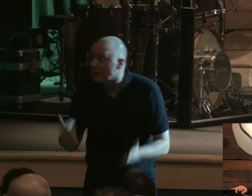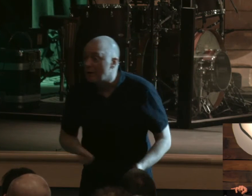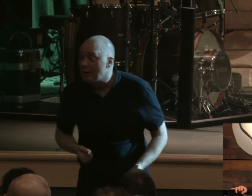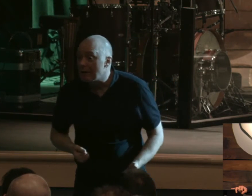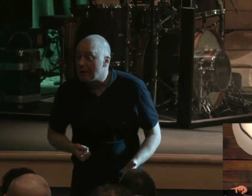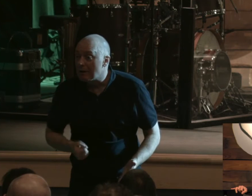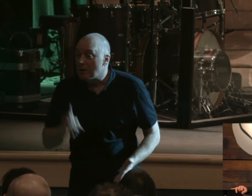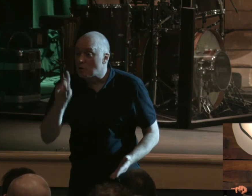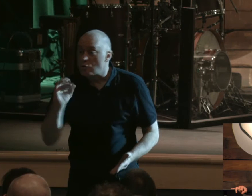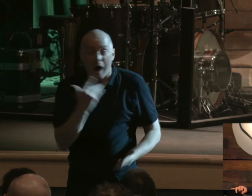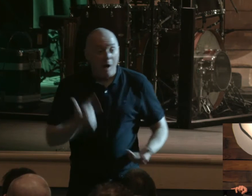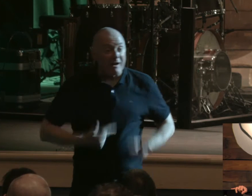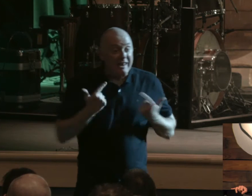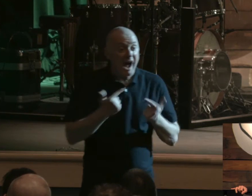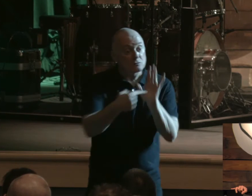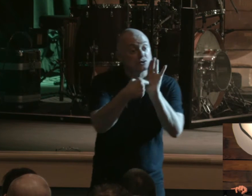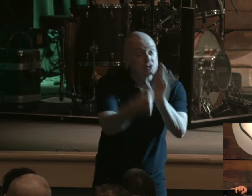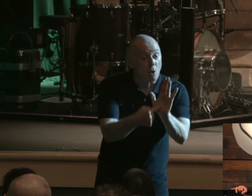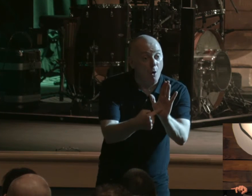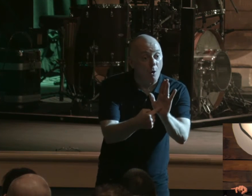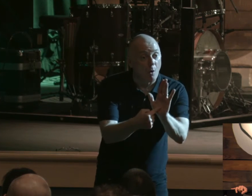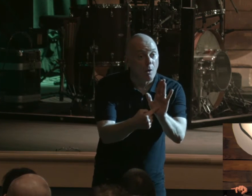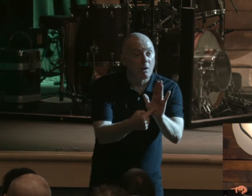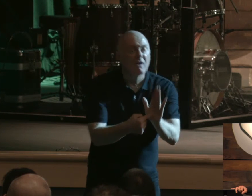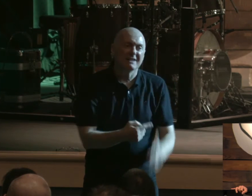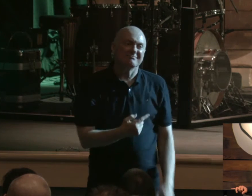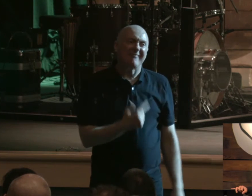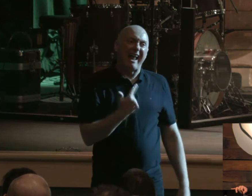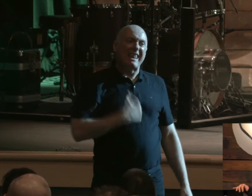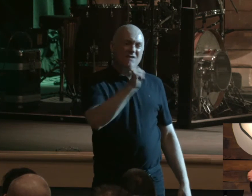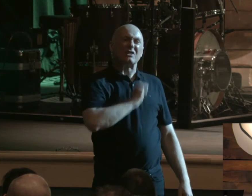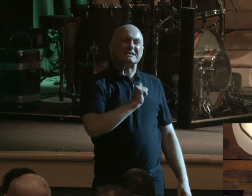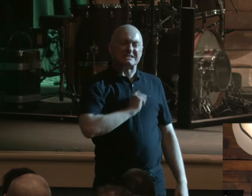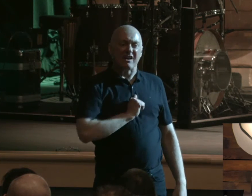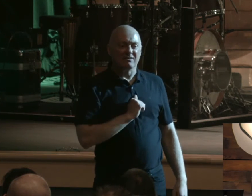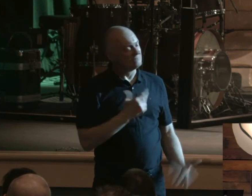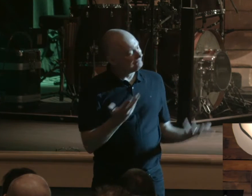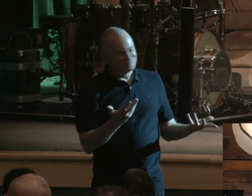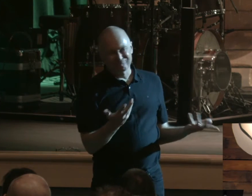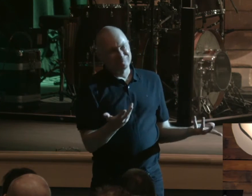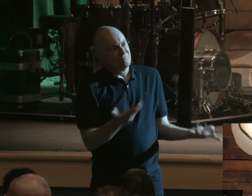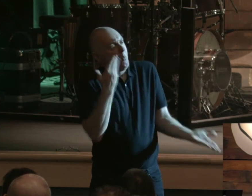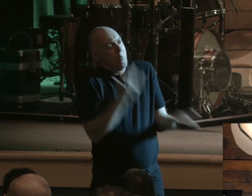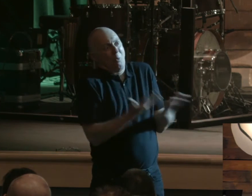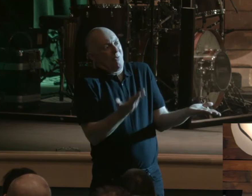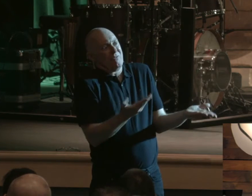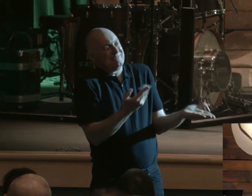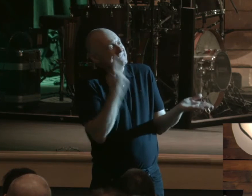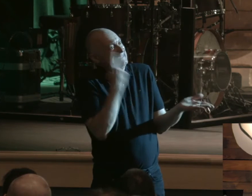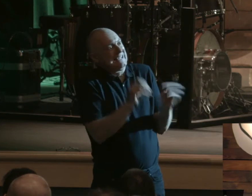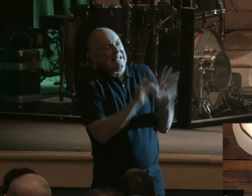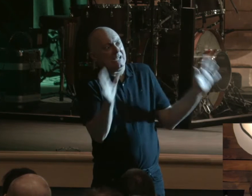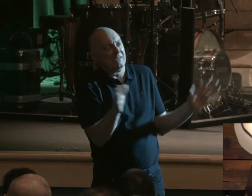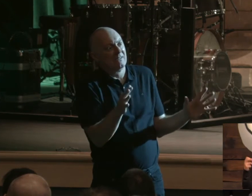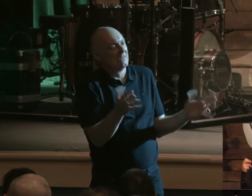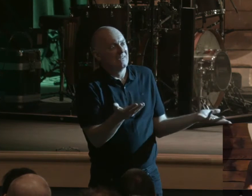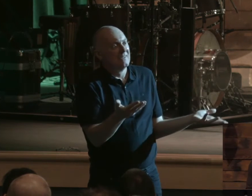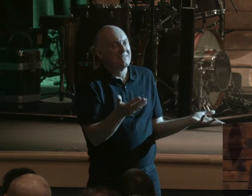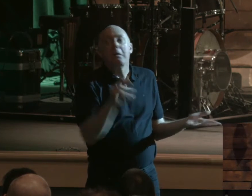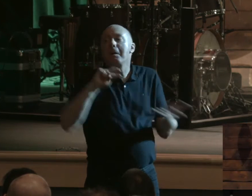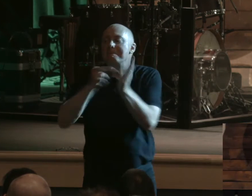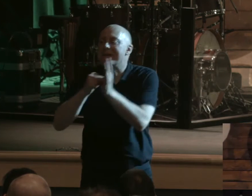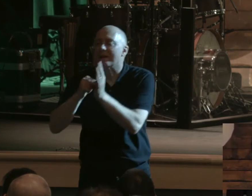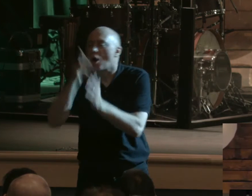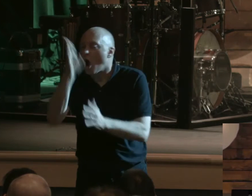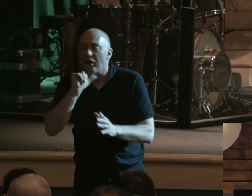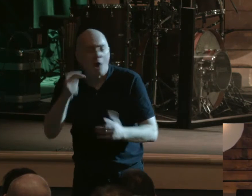Do our lives indicate we do live for ourselves, indicating there's no true sense of Spirit of God in